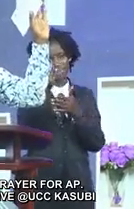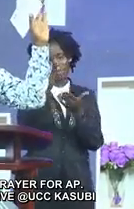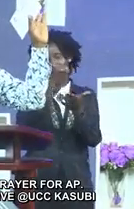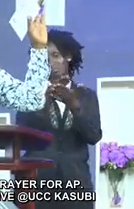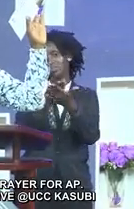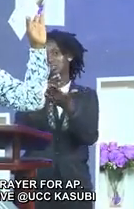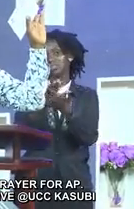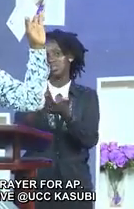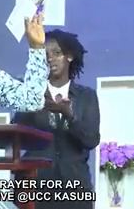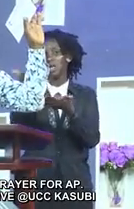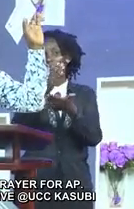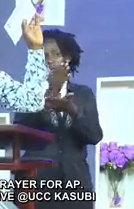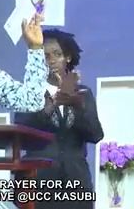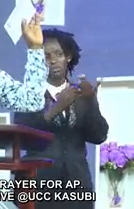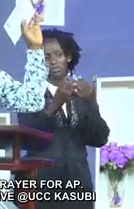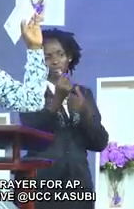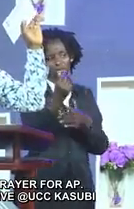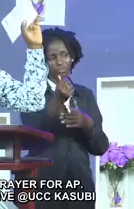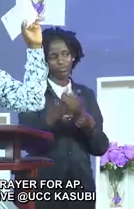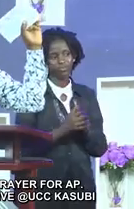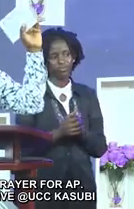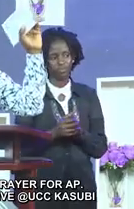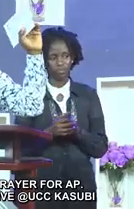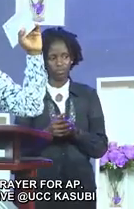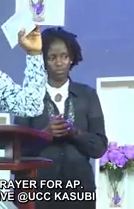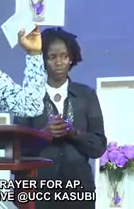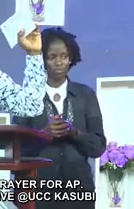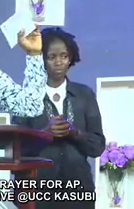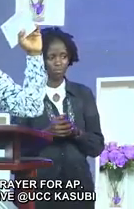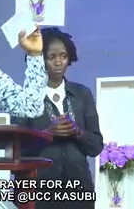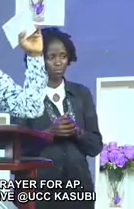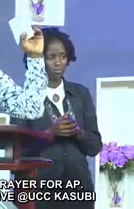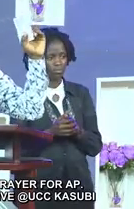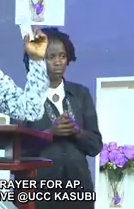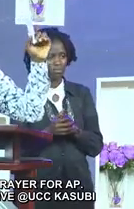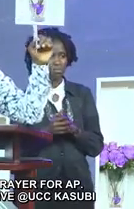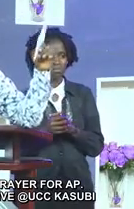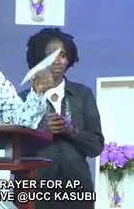bega the service easy. Put off something off the total cost.